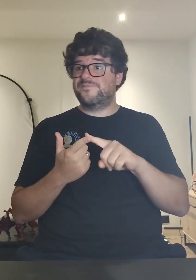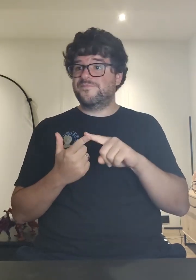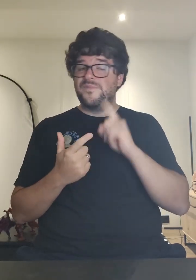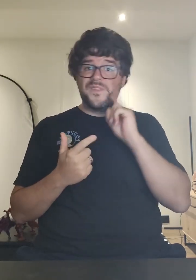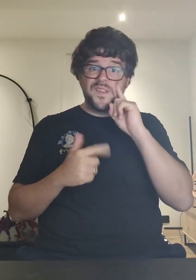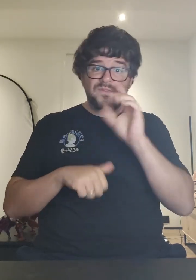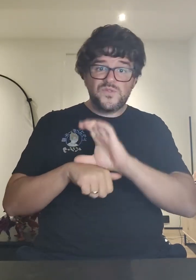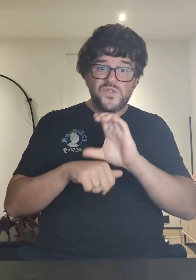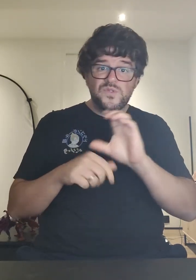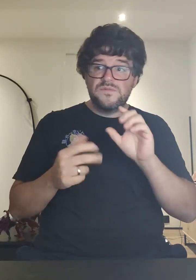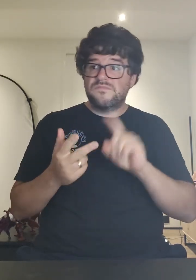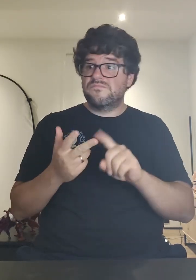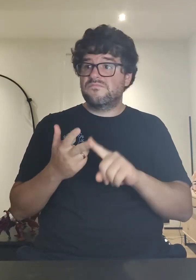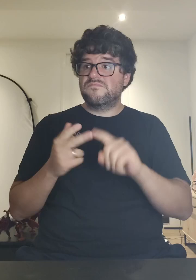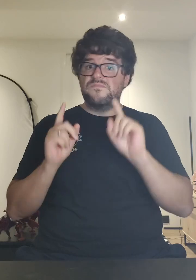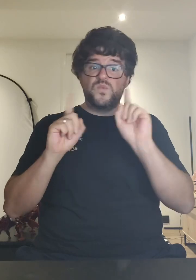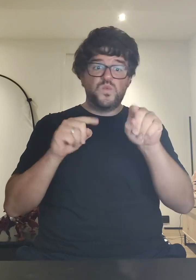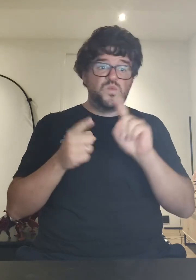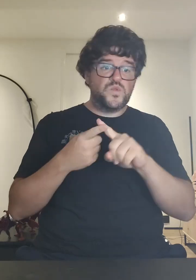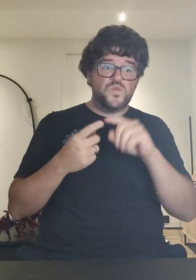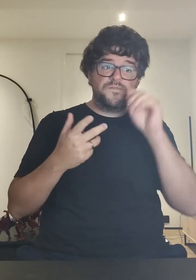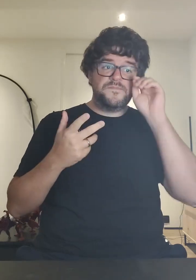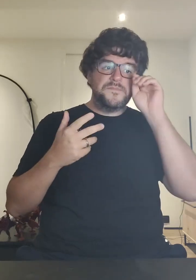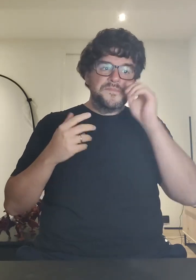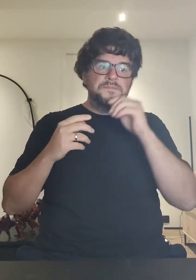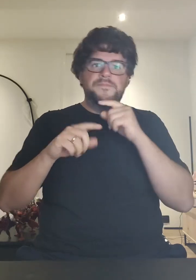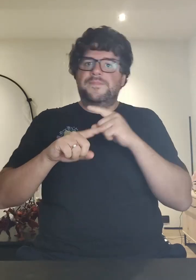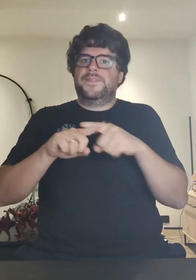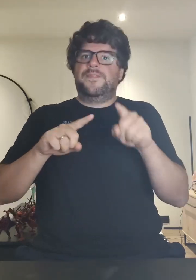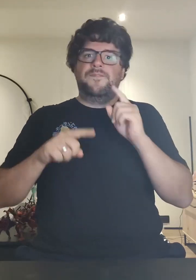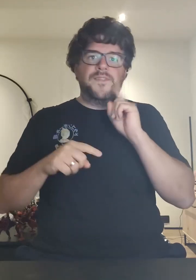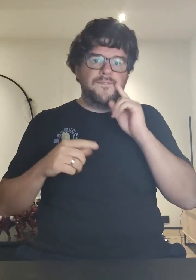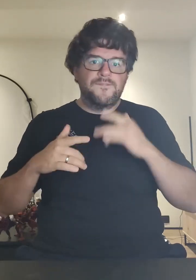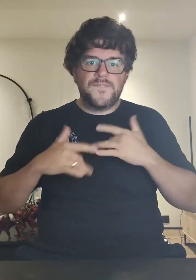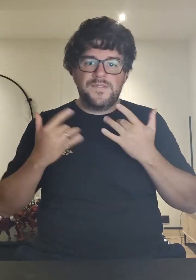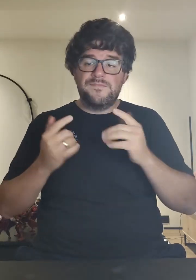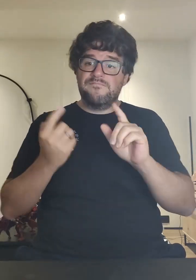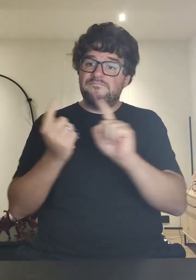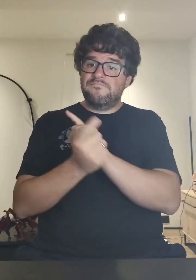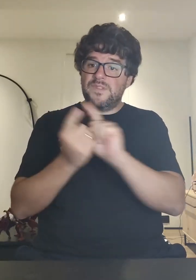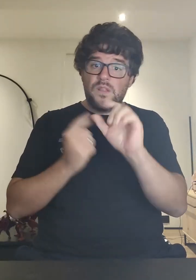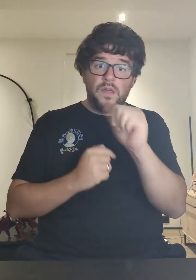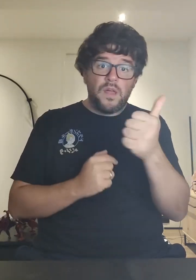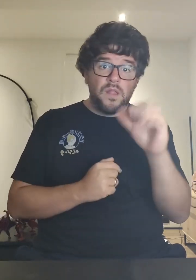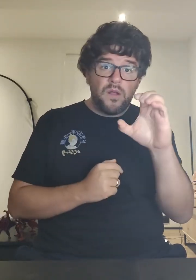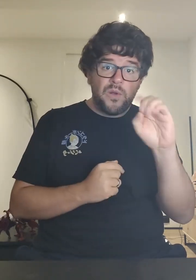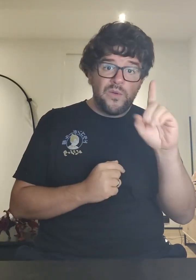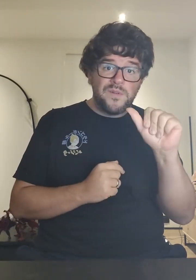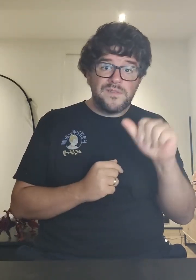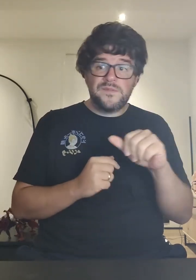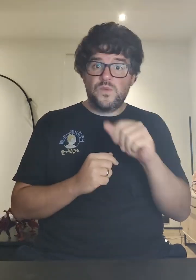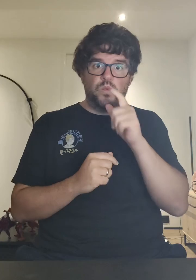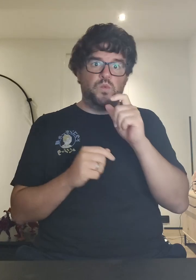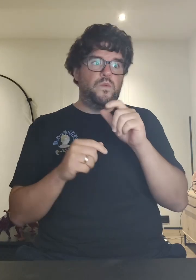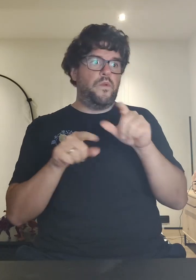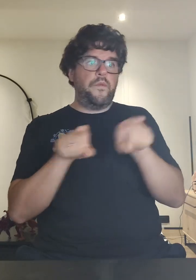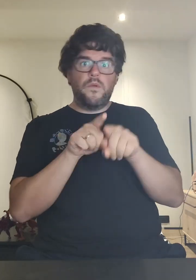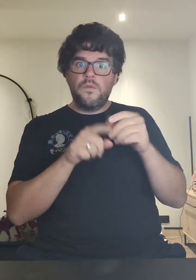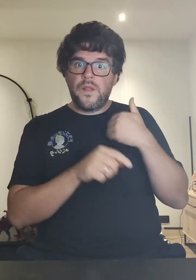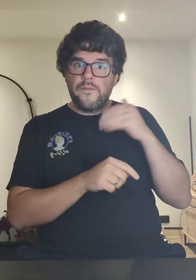clubs and deaf church like I did. You could go to different deaf events and meet other CODAs who also have deaf